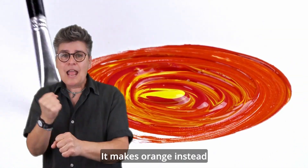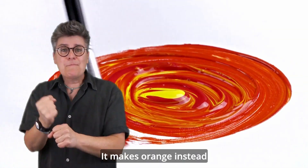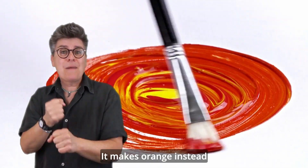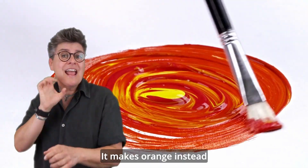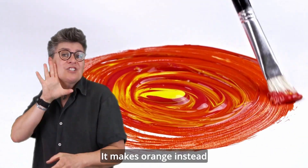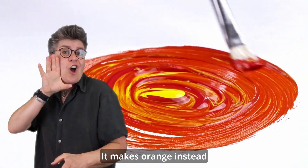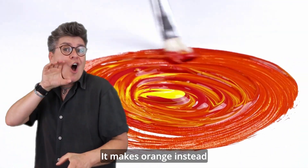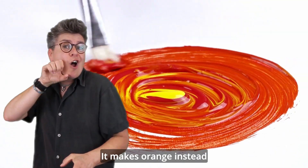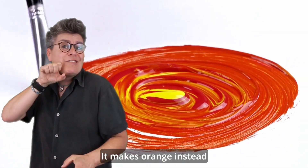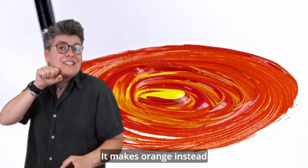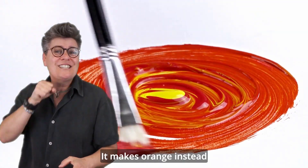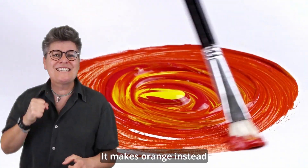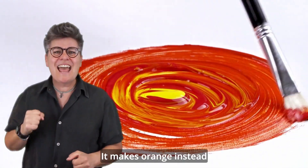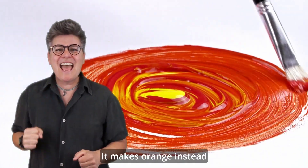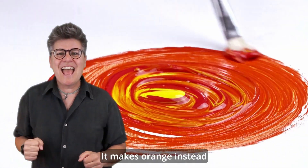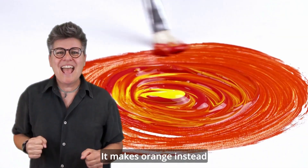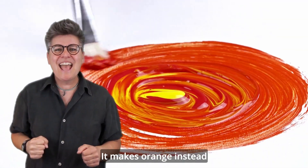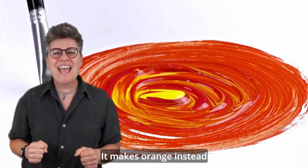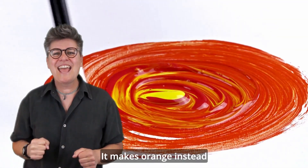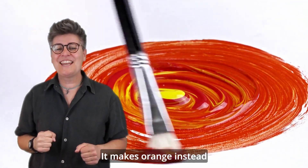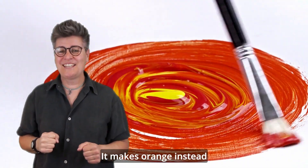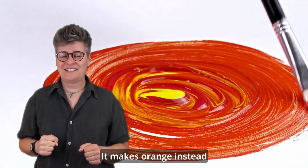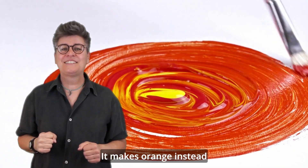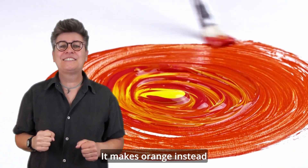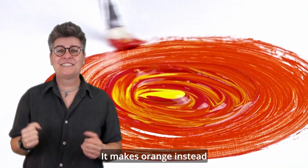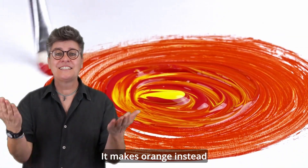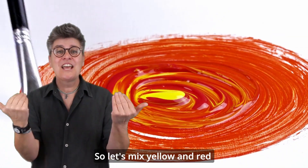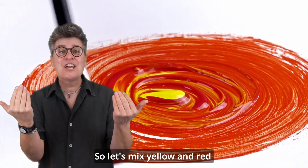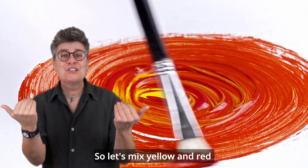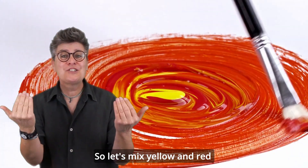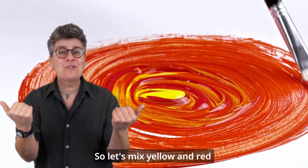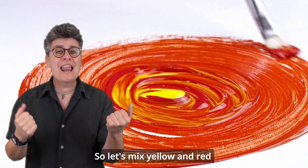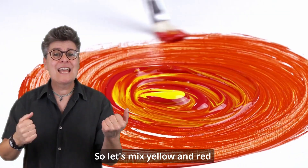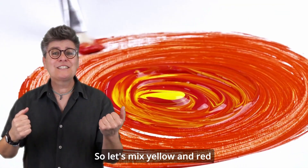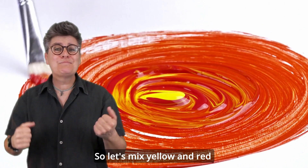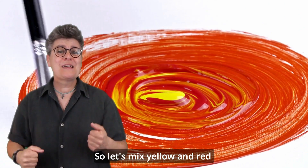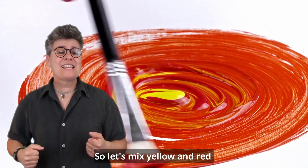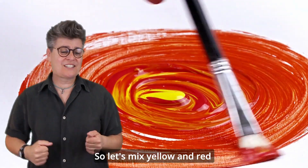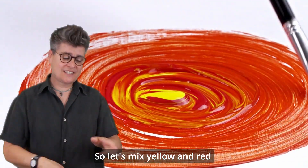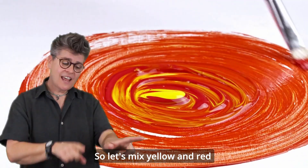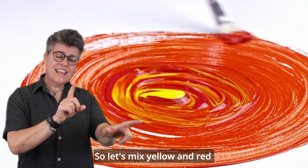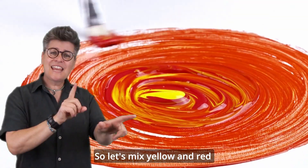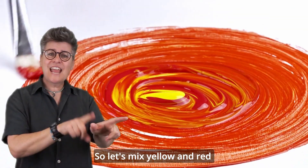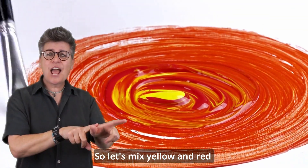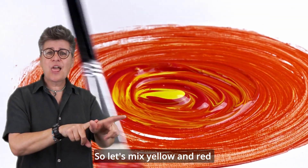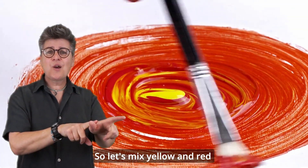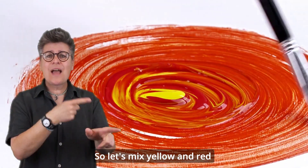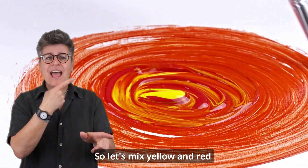It makes orange instead. So let's mix yellow and